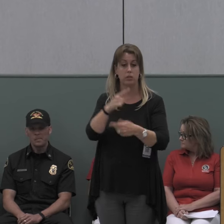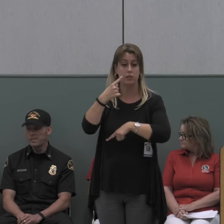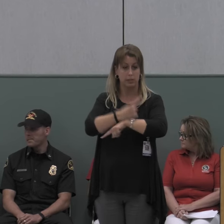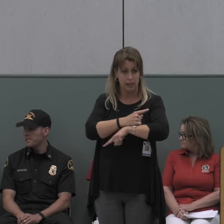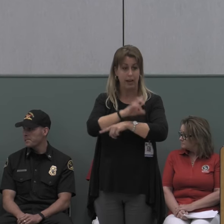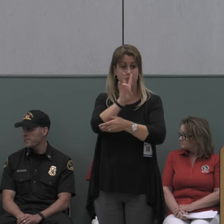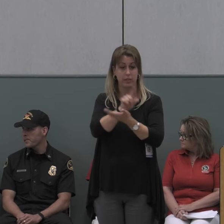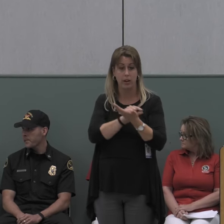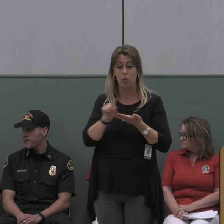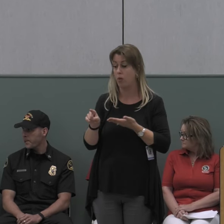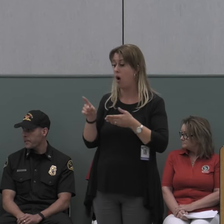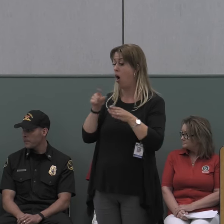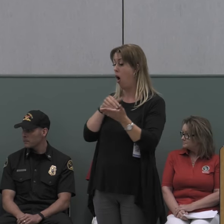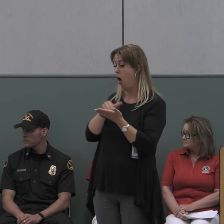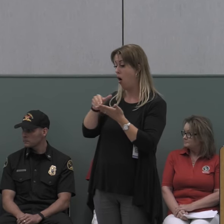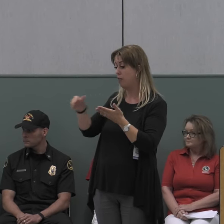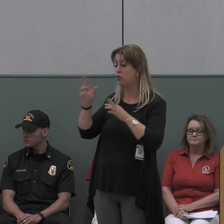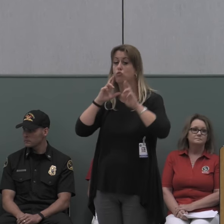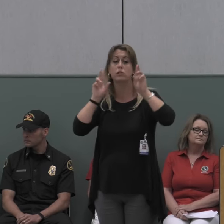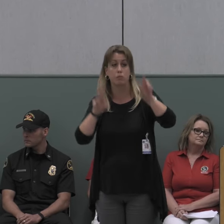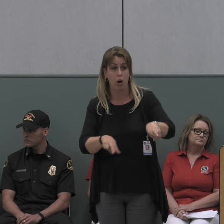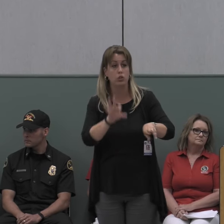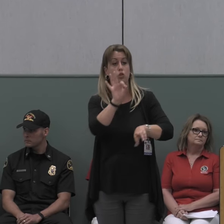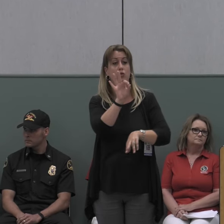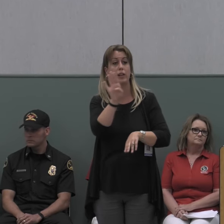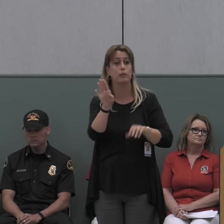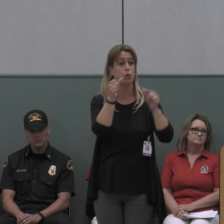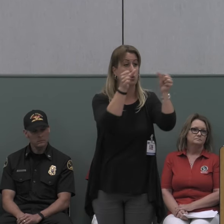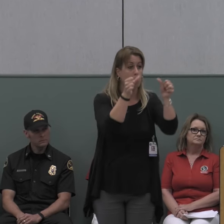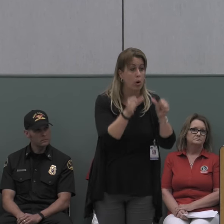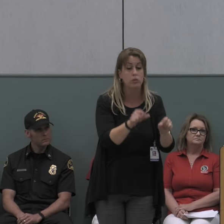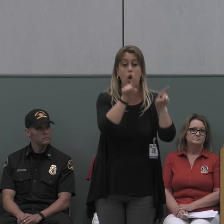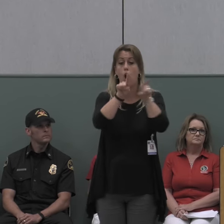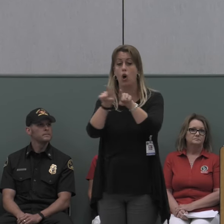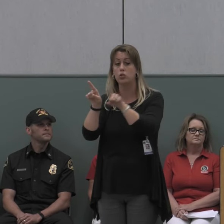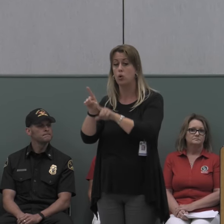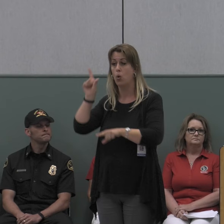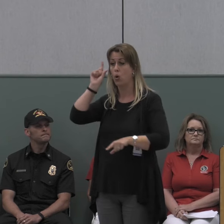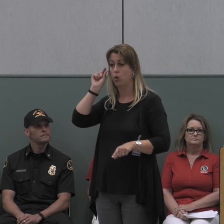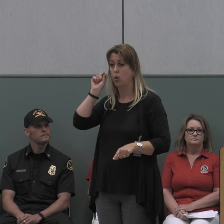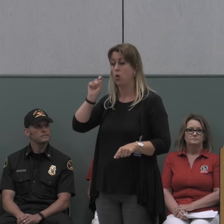to Facebook posts. We're also on Twitter. And